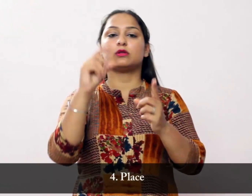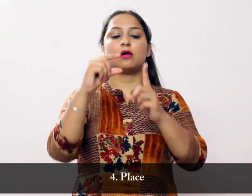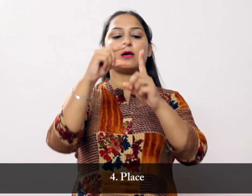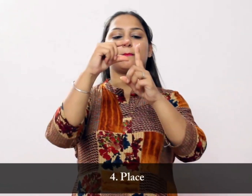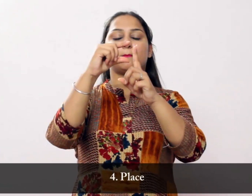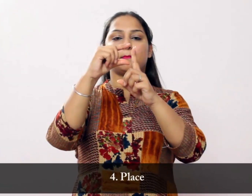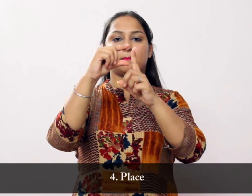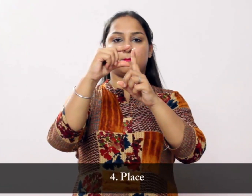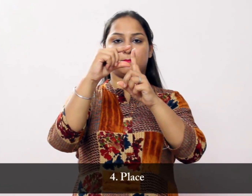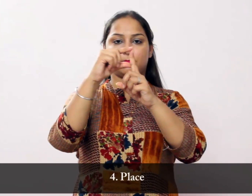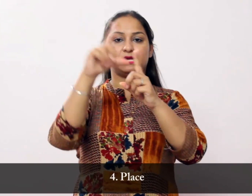Number 4, place.